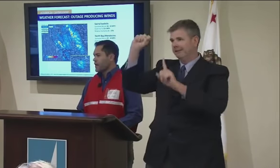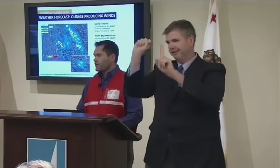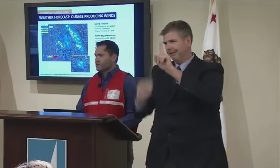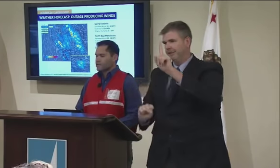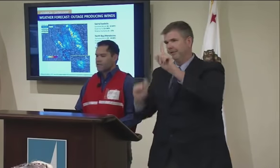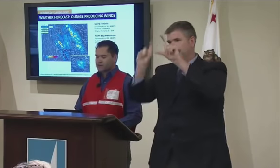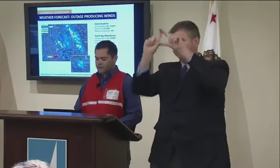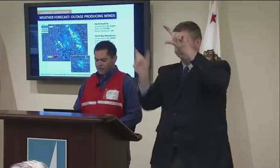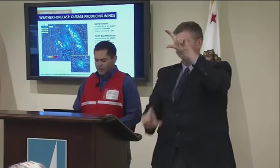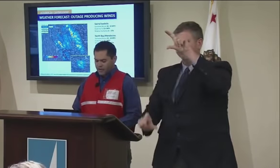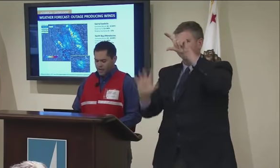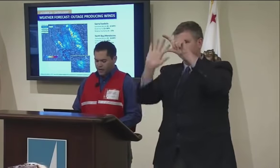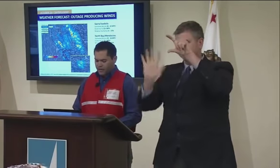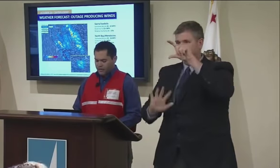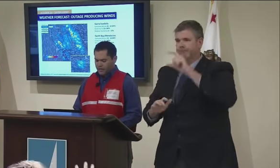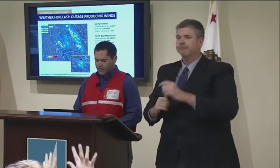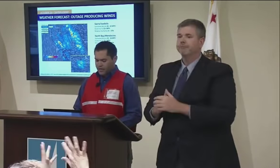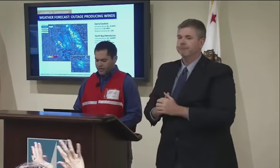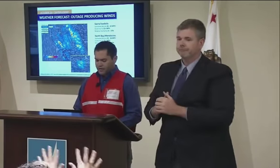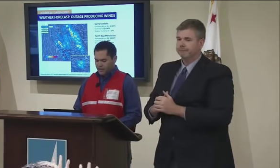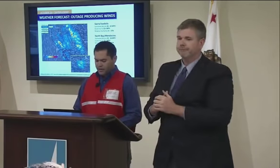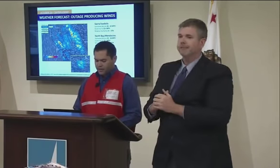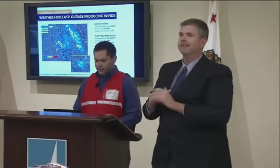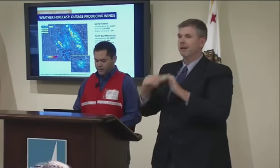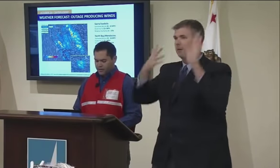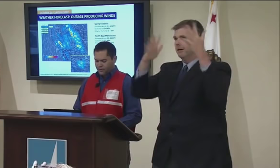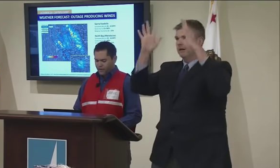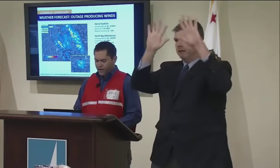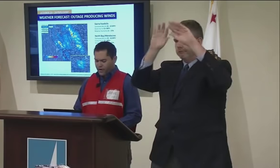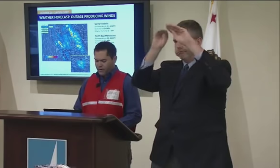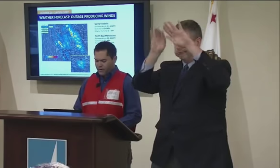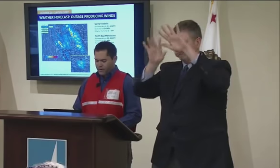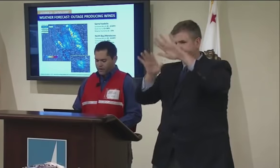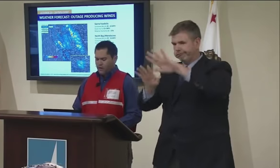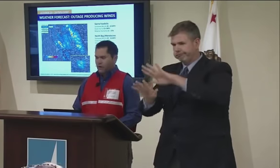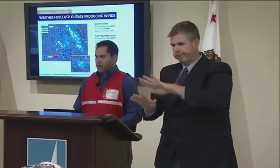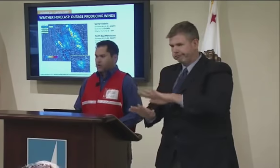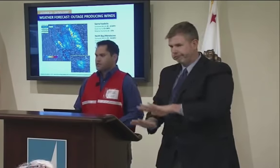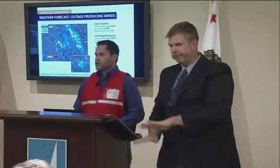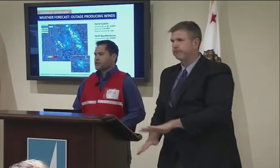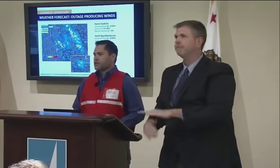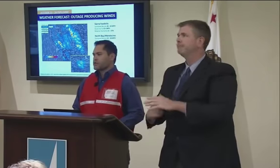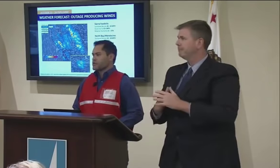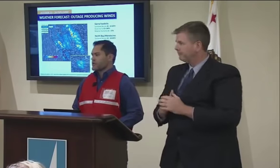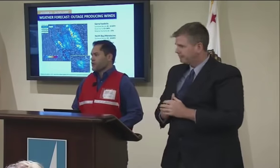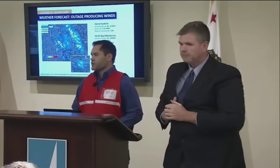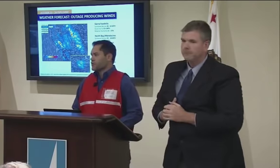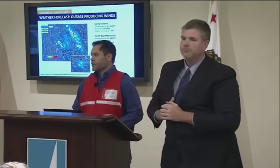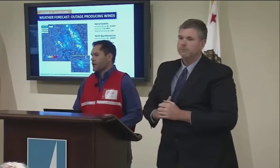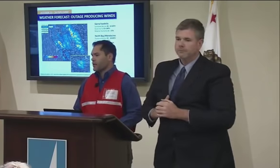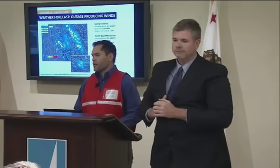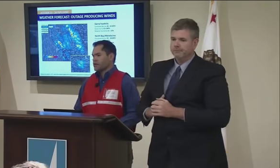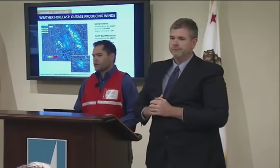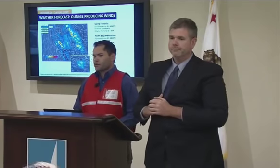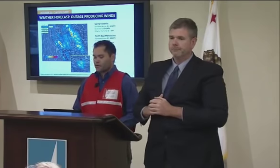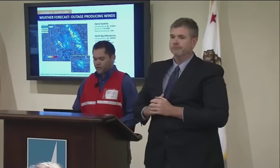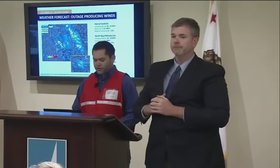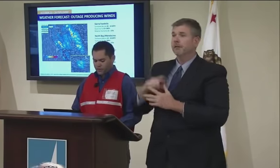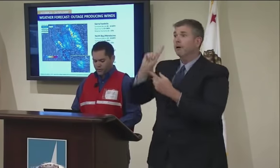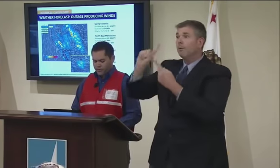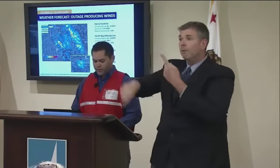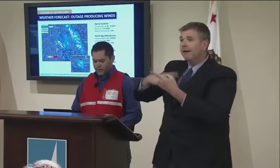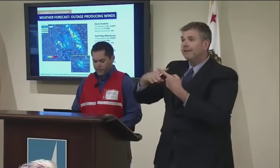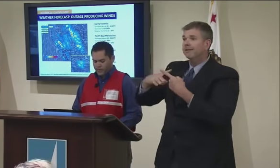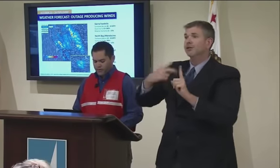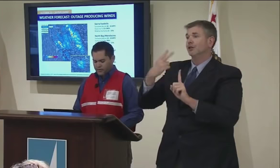the south half of the state later tonight, Thursday into Friday. Our utility to the south, SoCal Edison, according